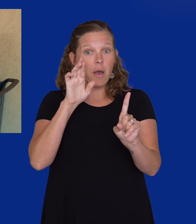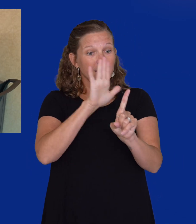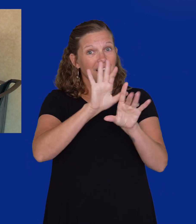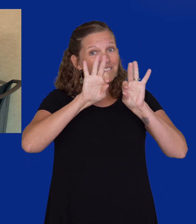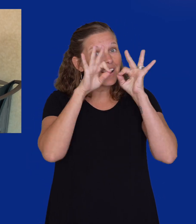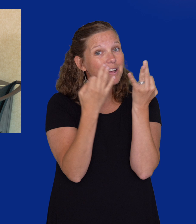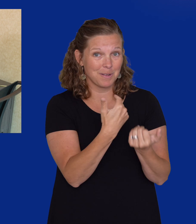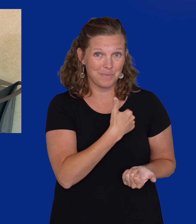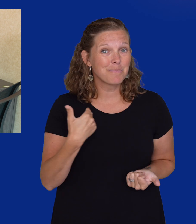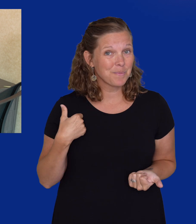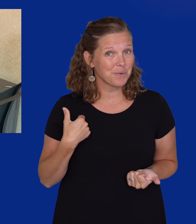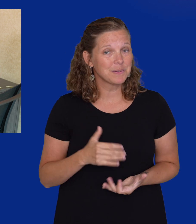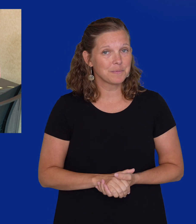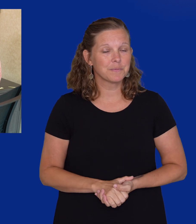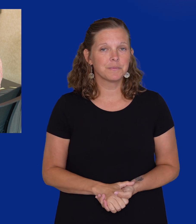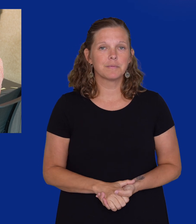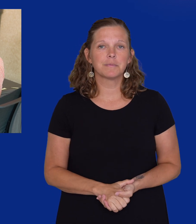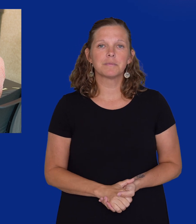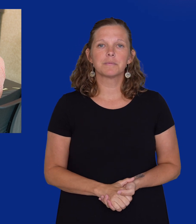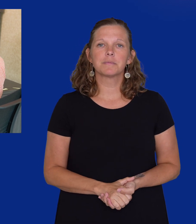and/or their family members.